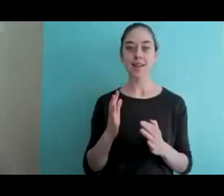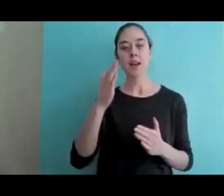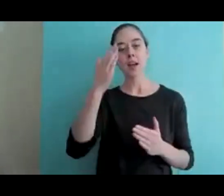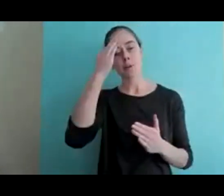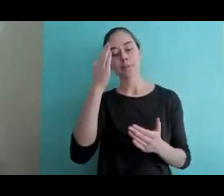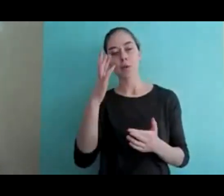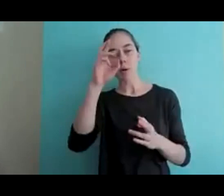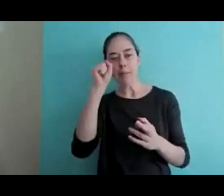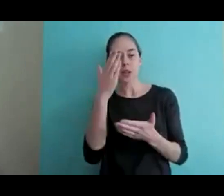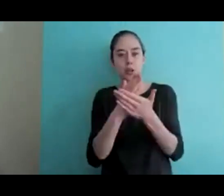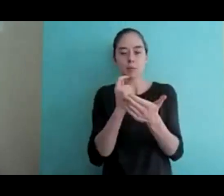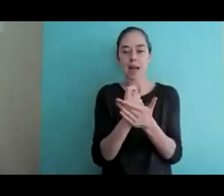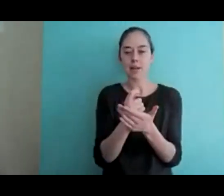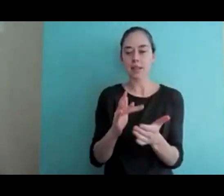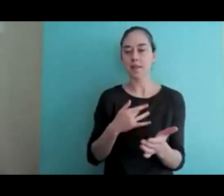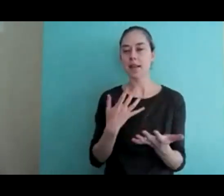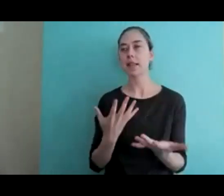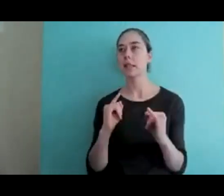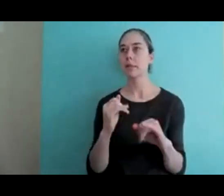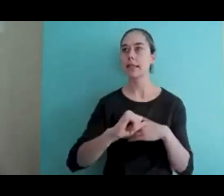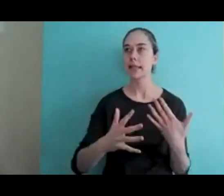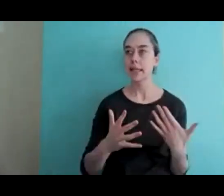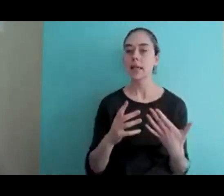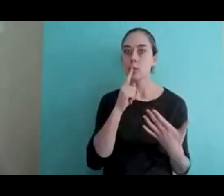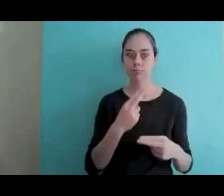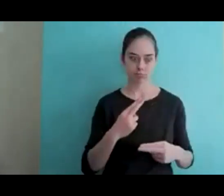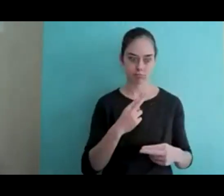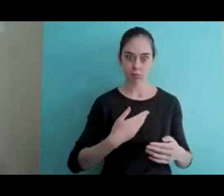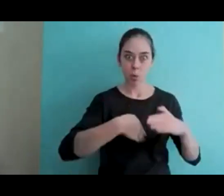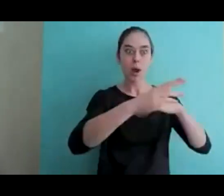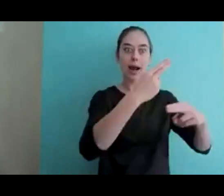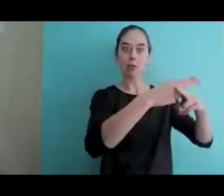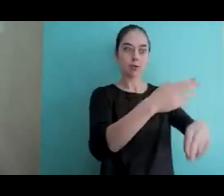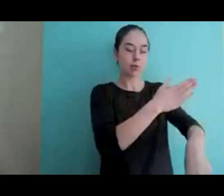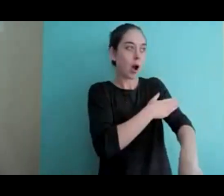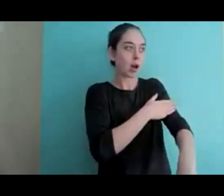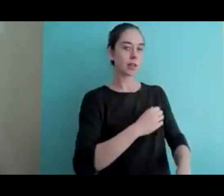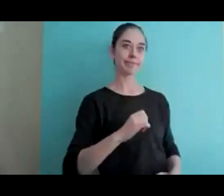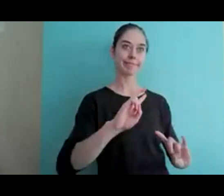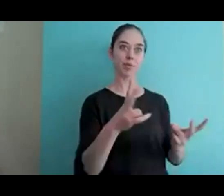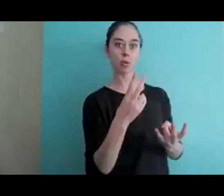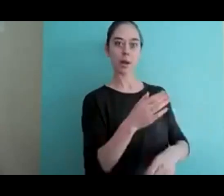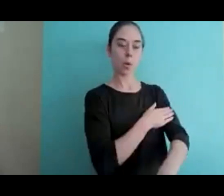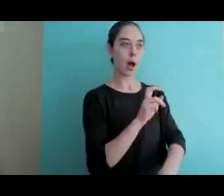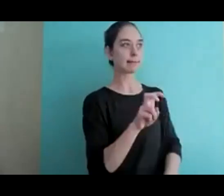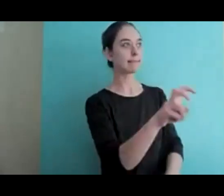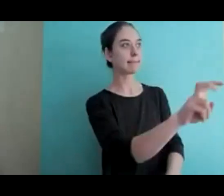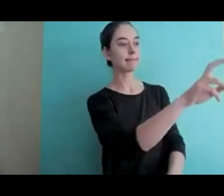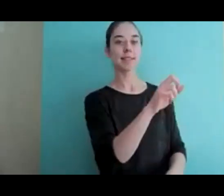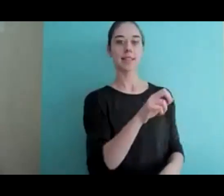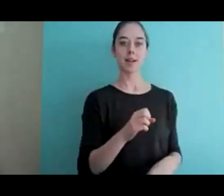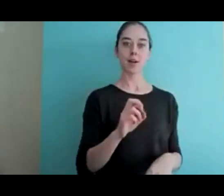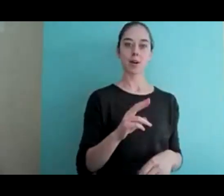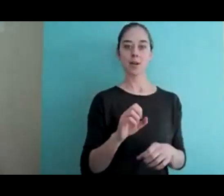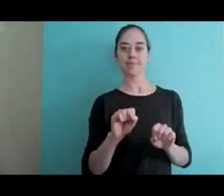you know, maybe a bad day or whatever, get up, get out, get walking, brisk walking or whatever, or put on your social media or put on